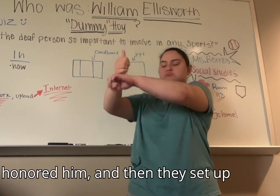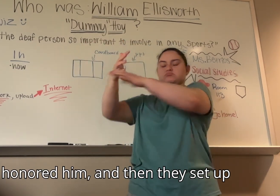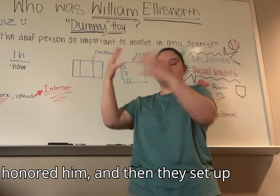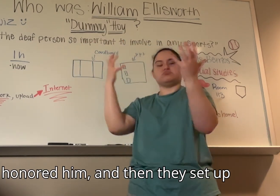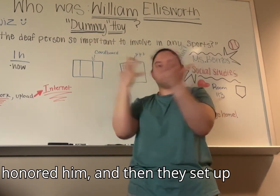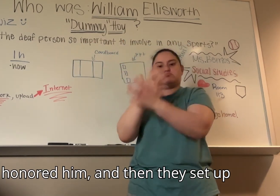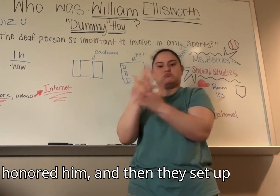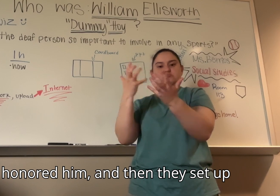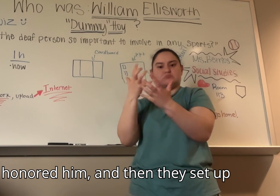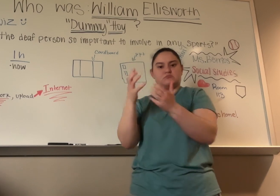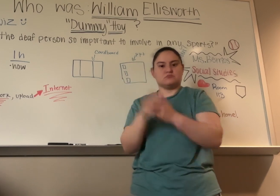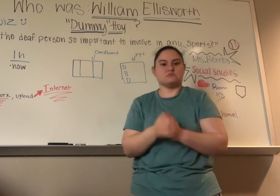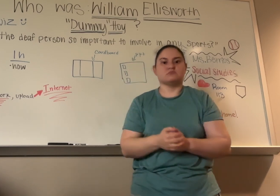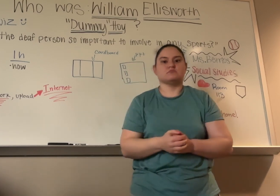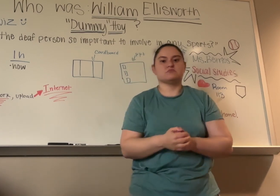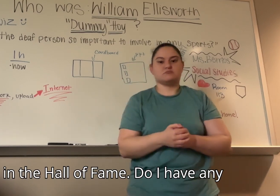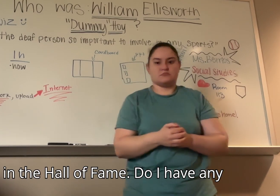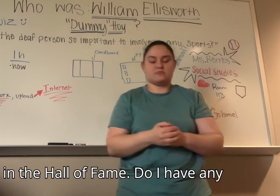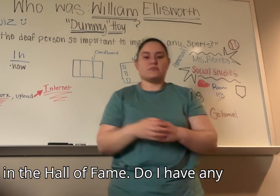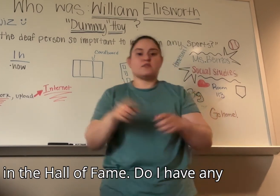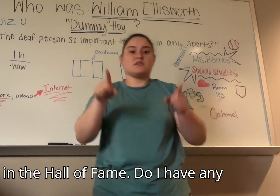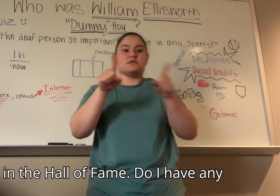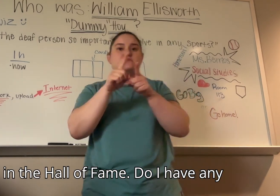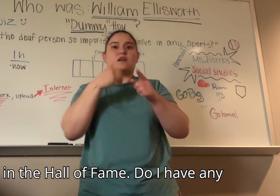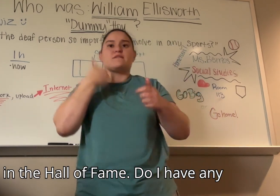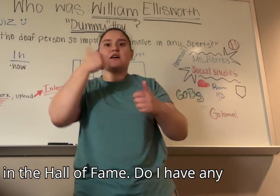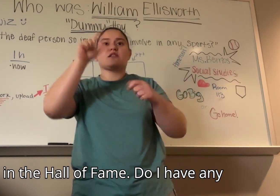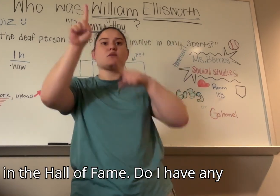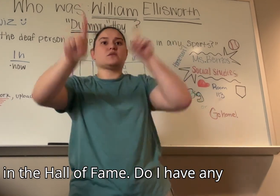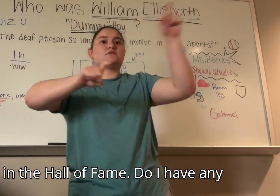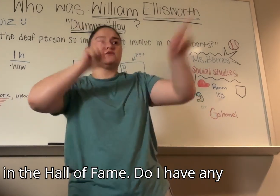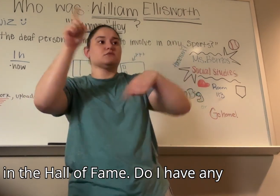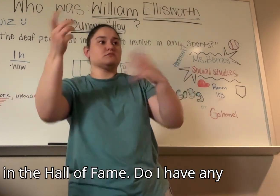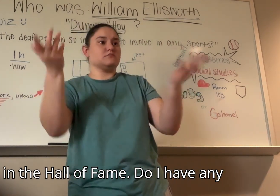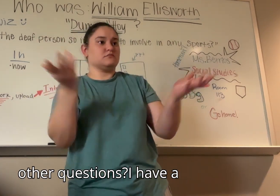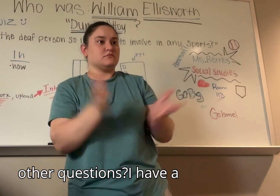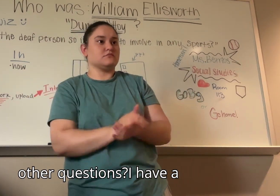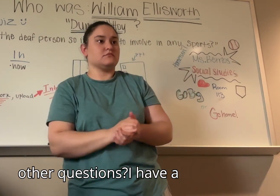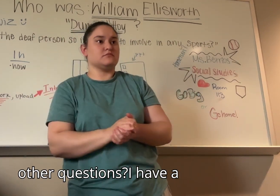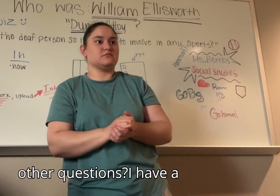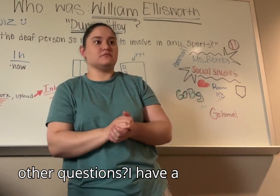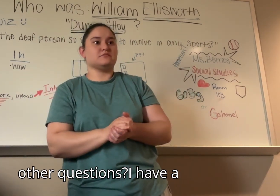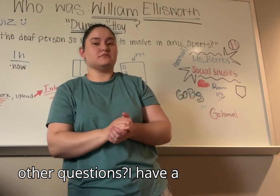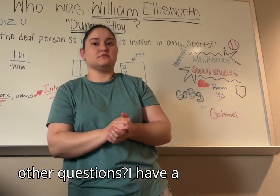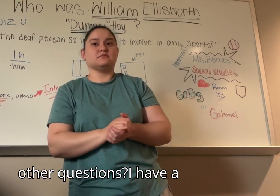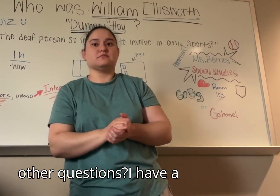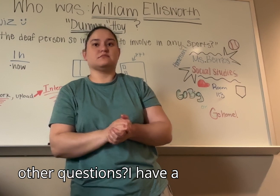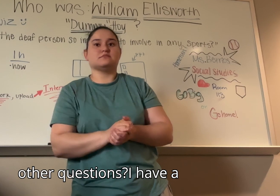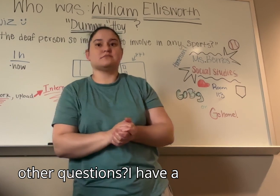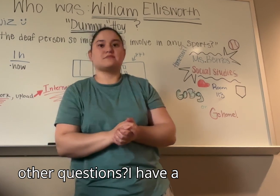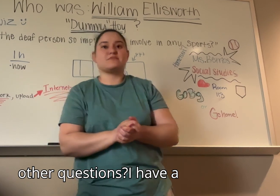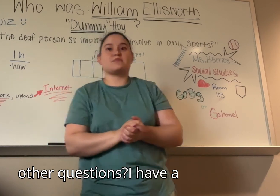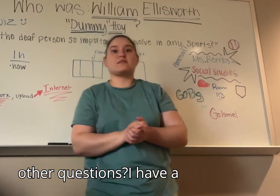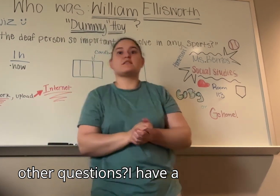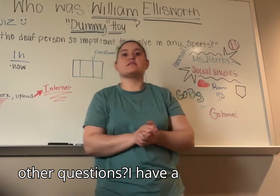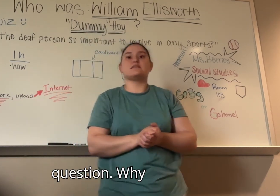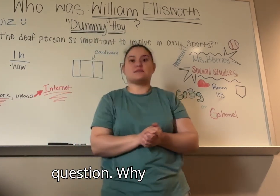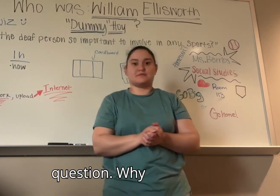and then they set up him in the Hall of Fame. Do I have any other questions? I have a question.